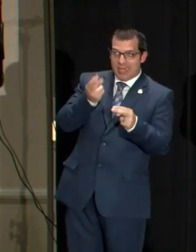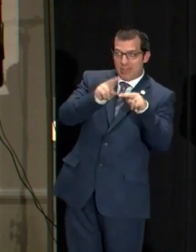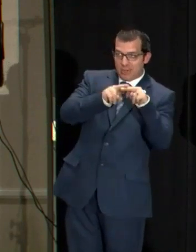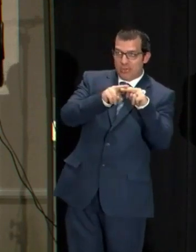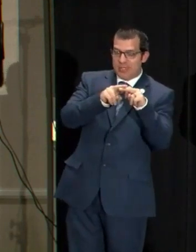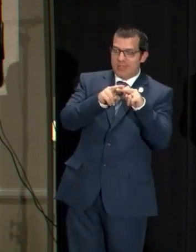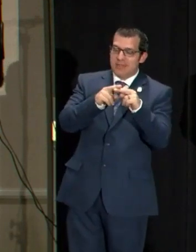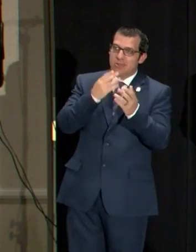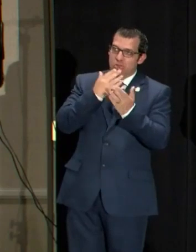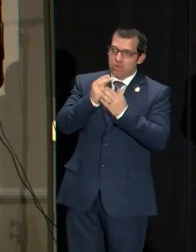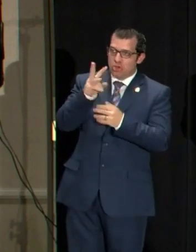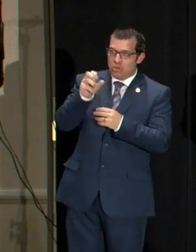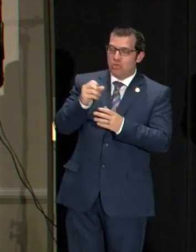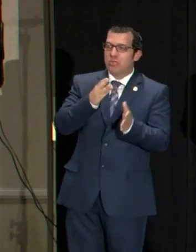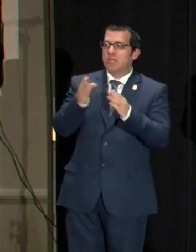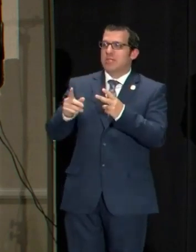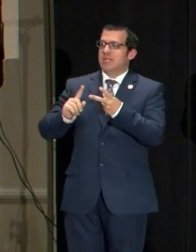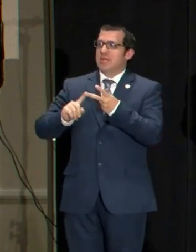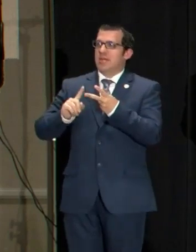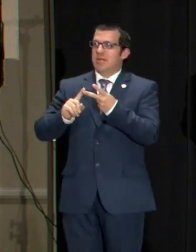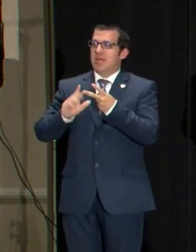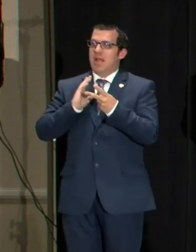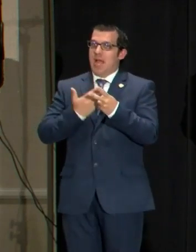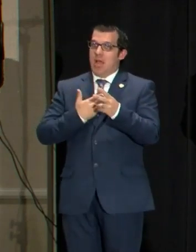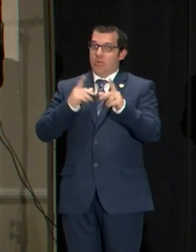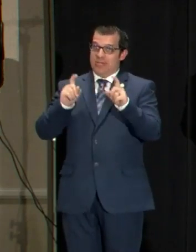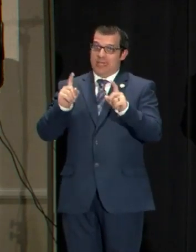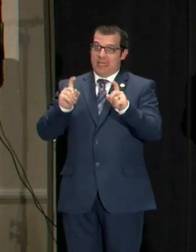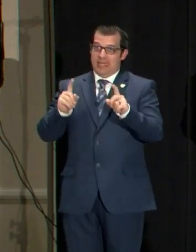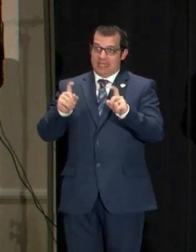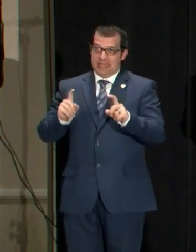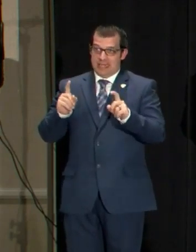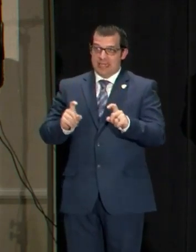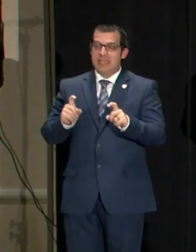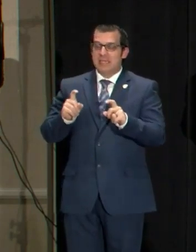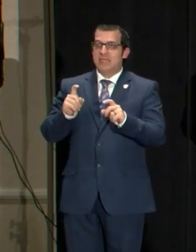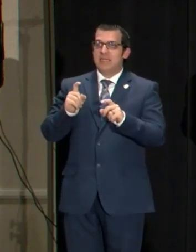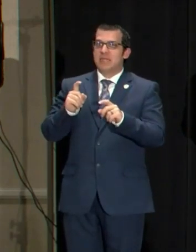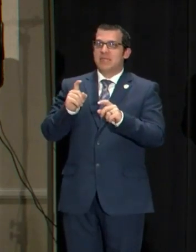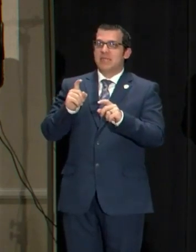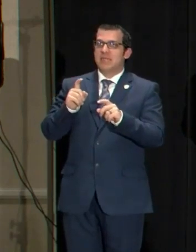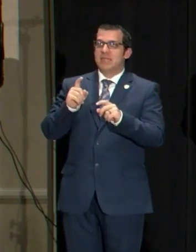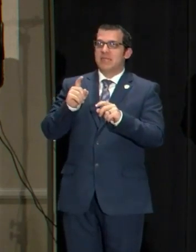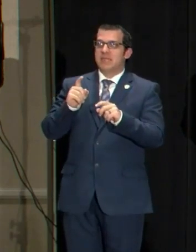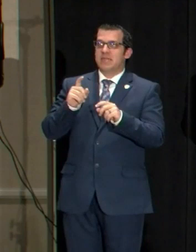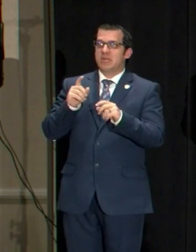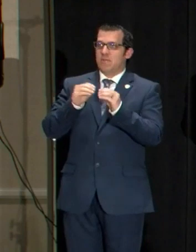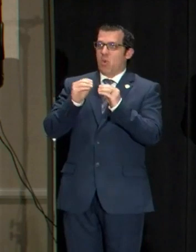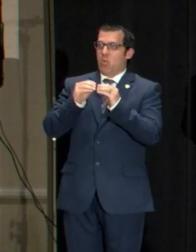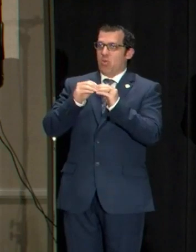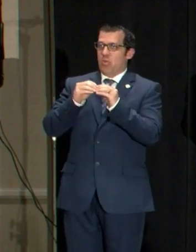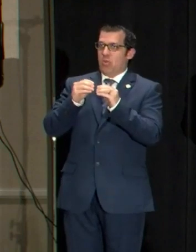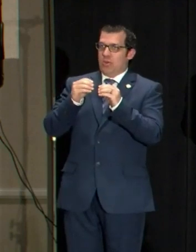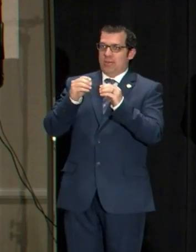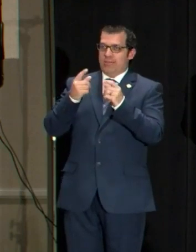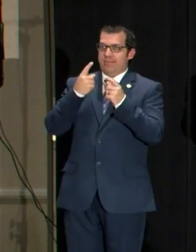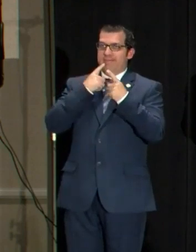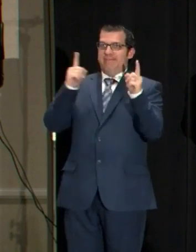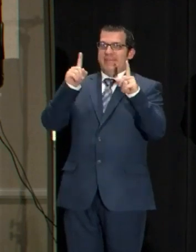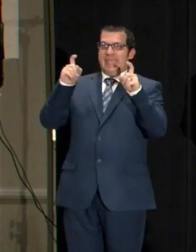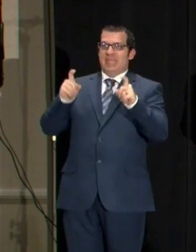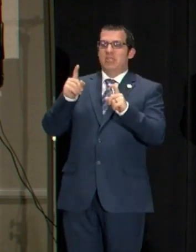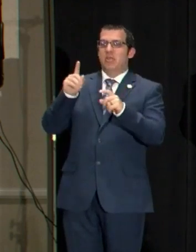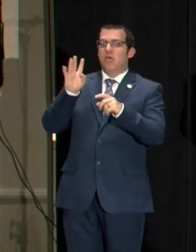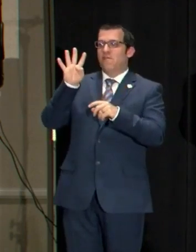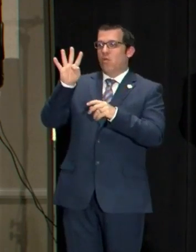that's good news. And then secondly, our testing was at one of those high levels. We did